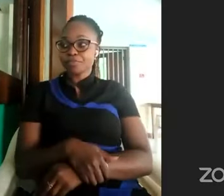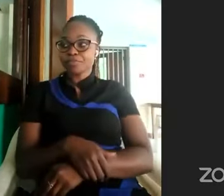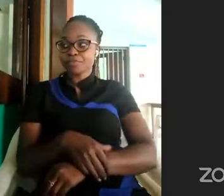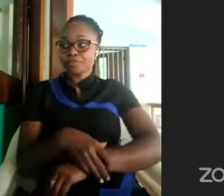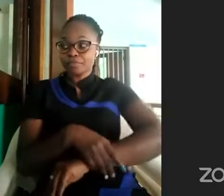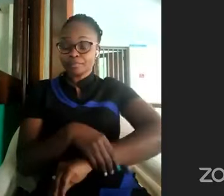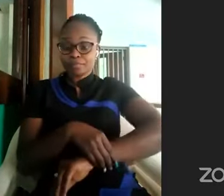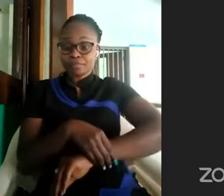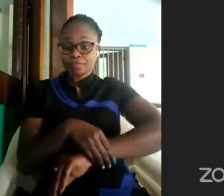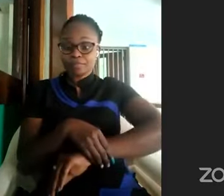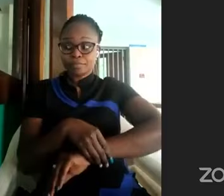afternoon.